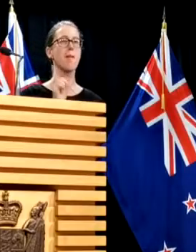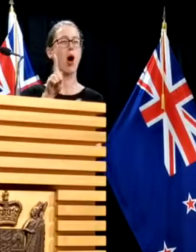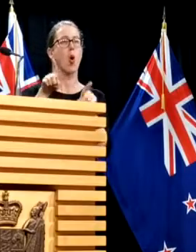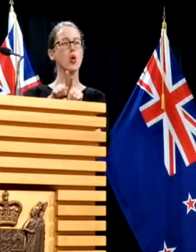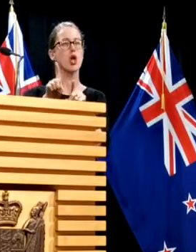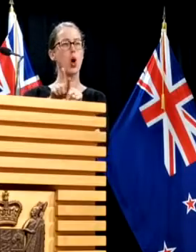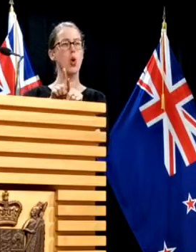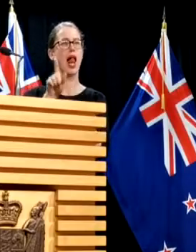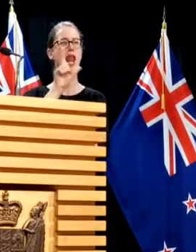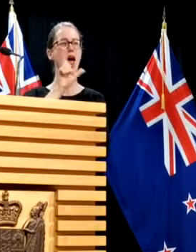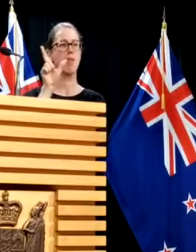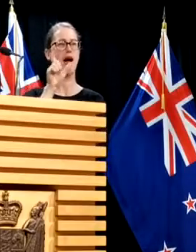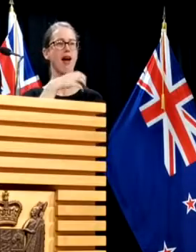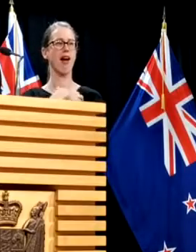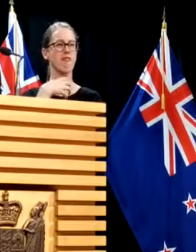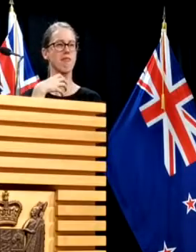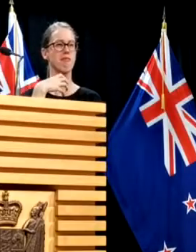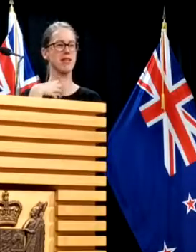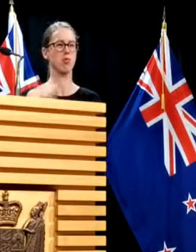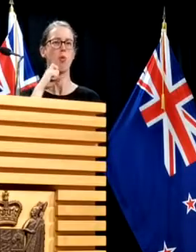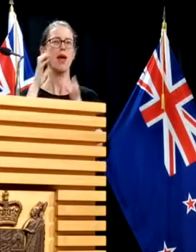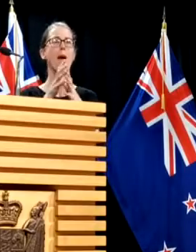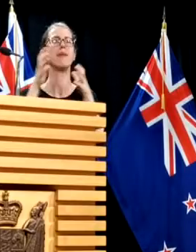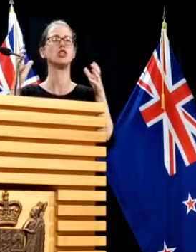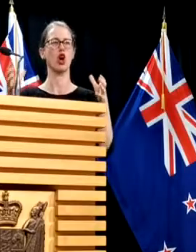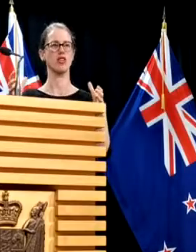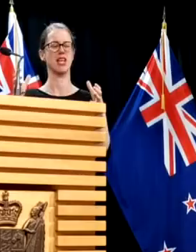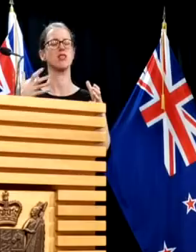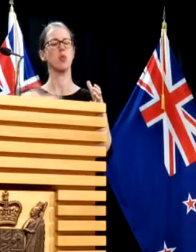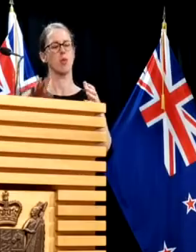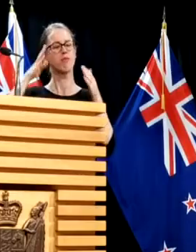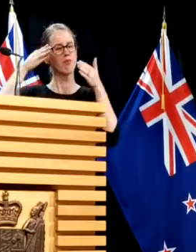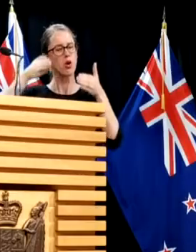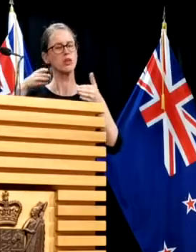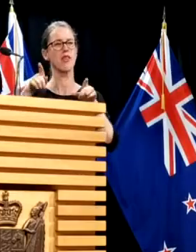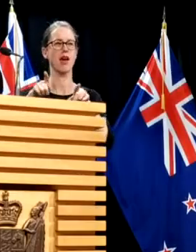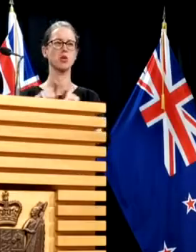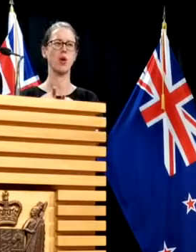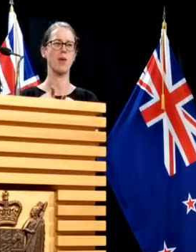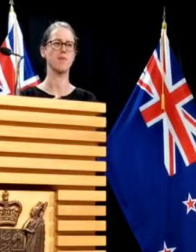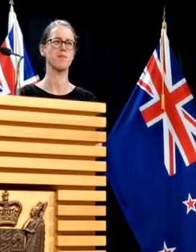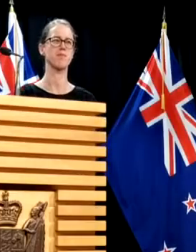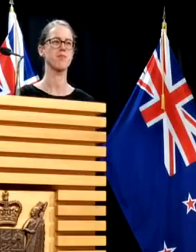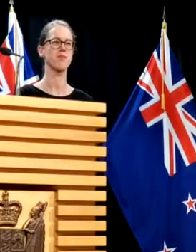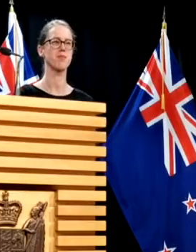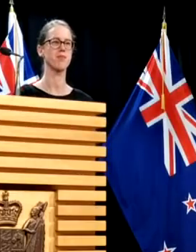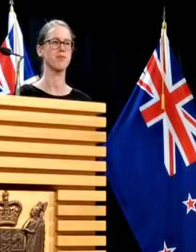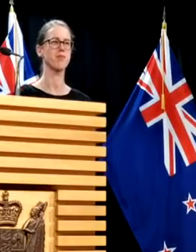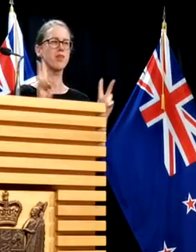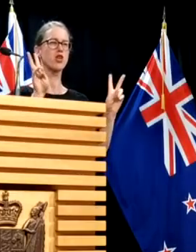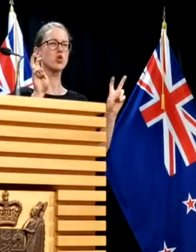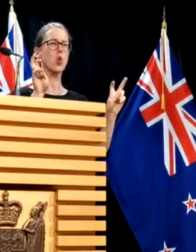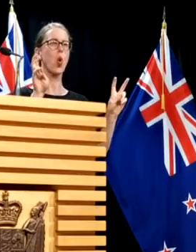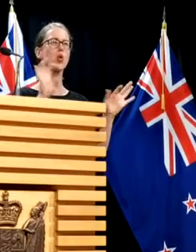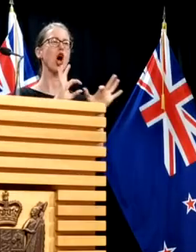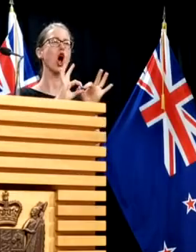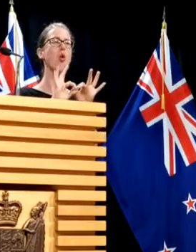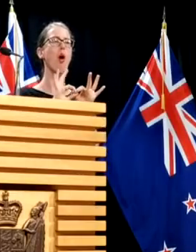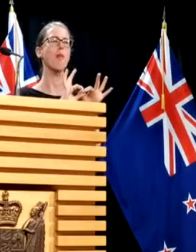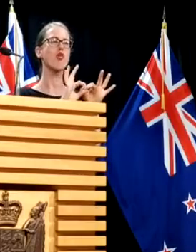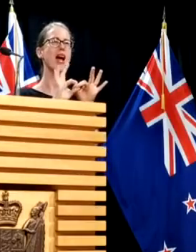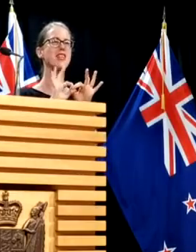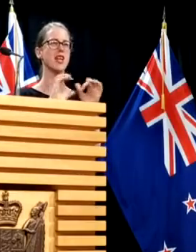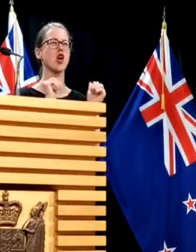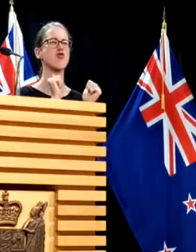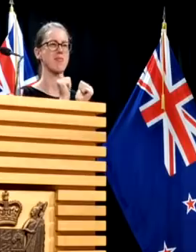to Labor to form a majority government in our own right. The cooperation agreement balances these